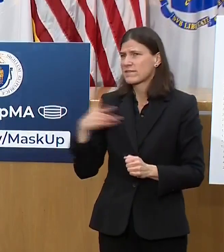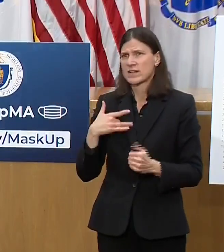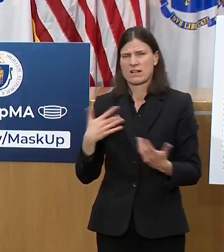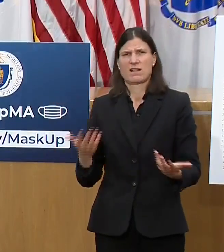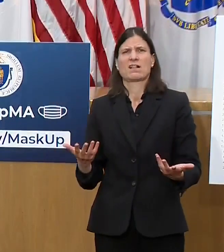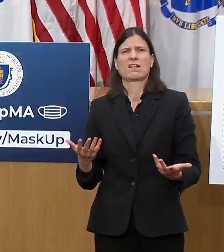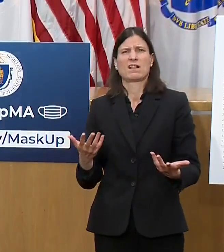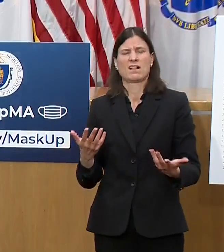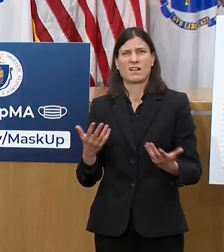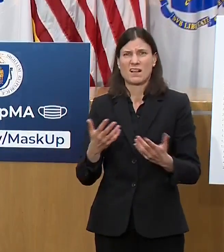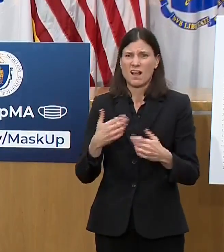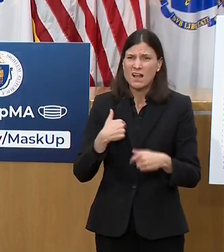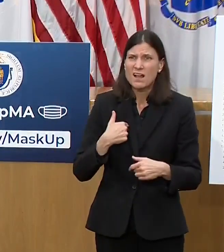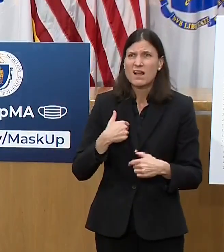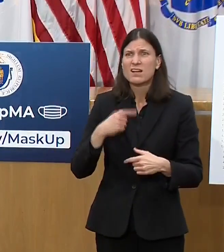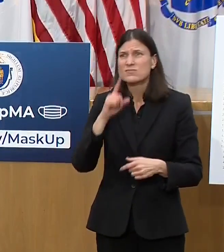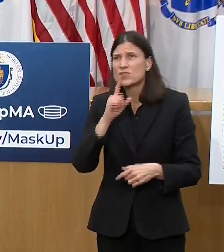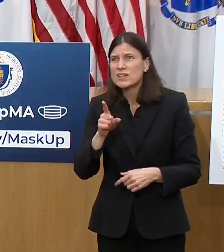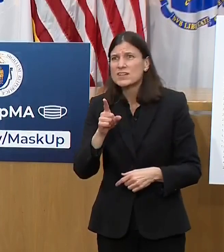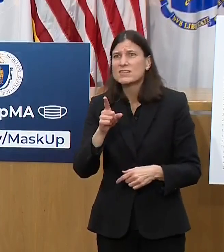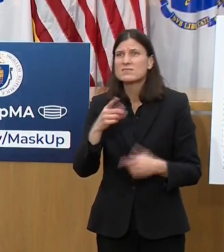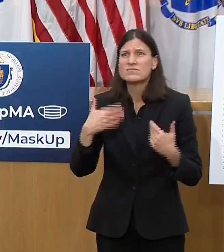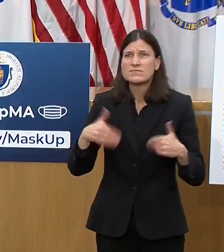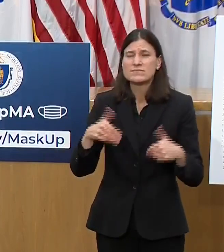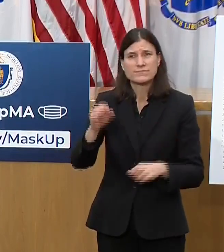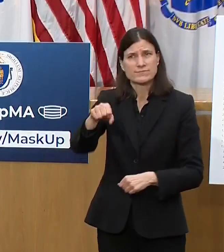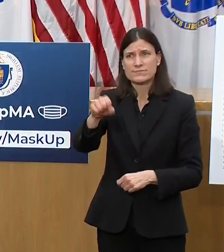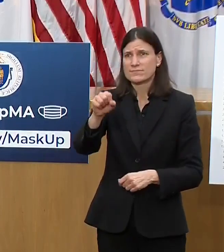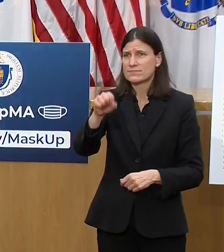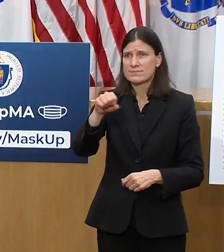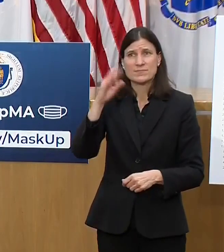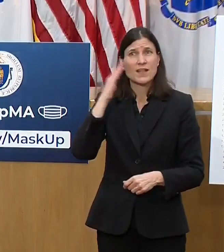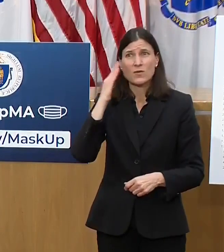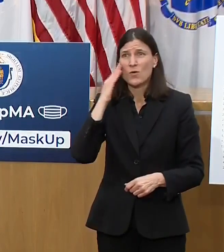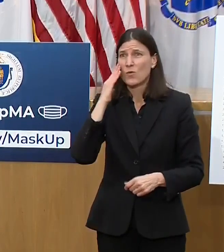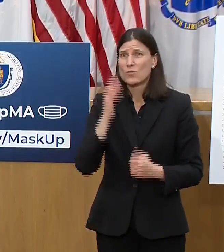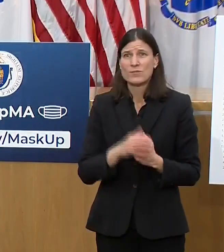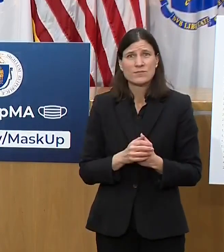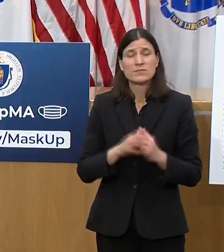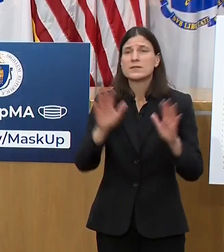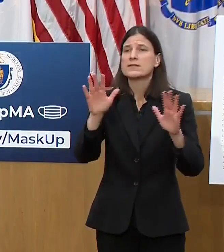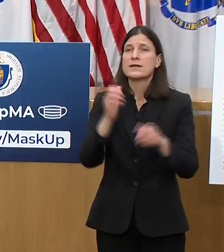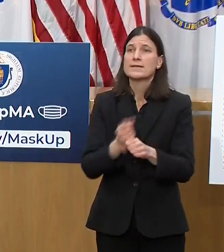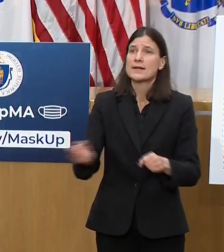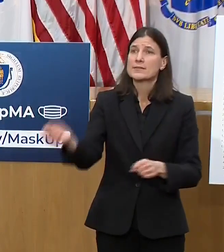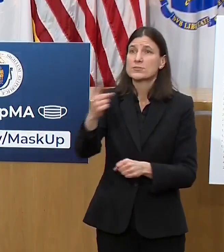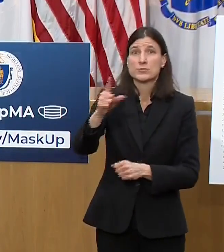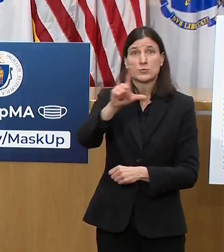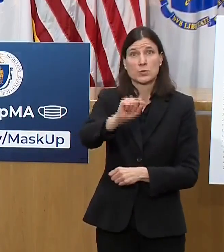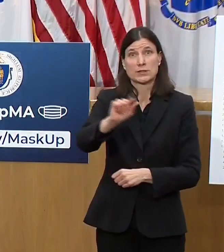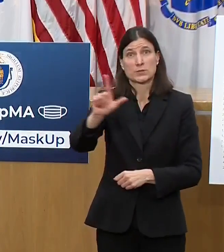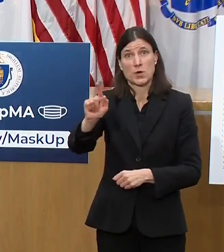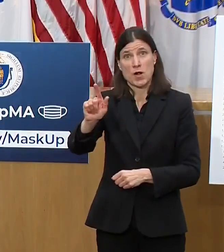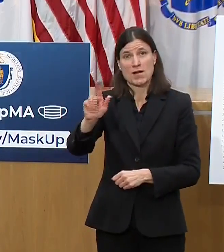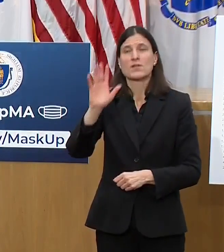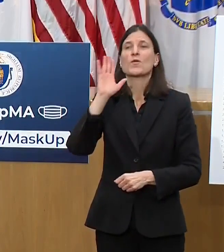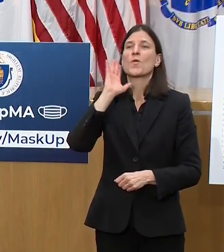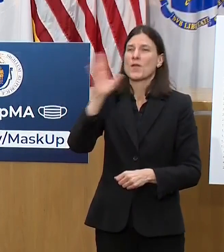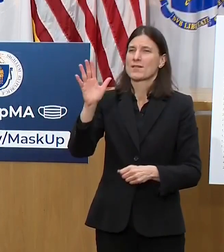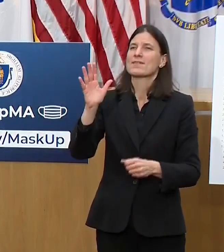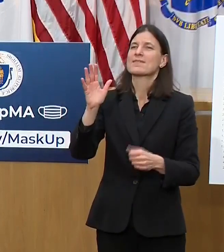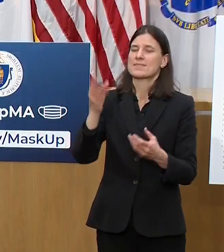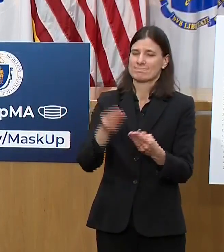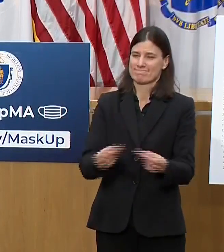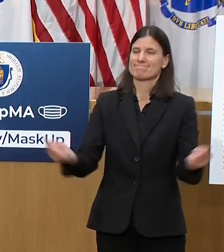to pay so you can celebrate freely with your loved ones after the pandemic is over, while